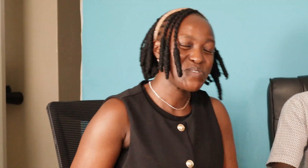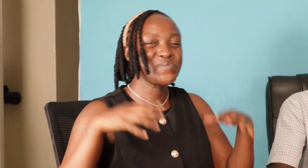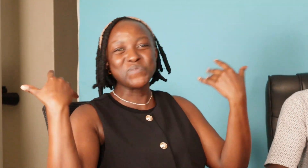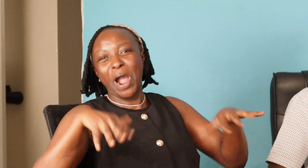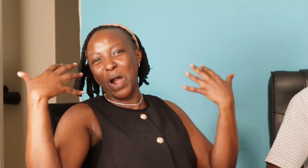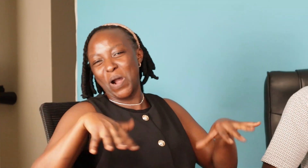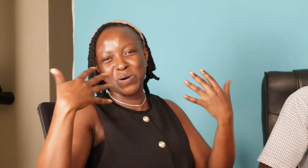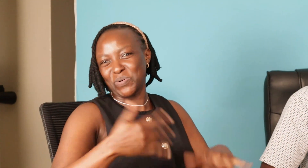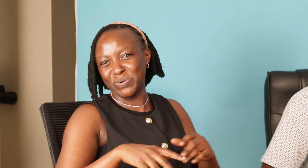Pam.